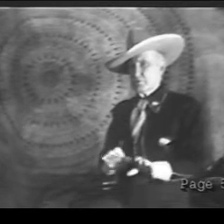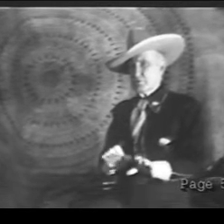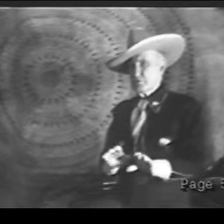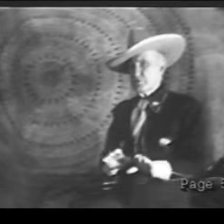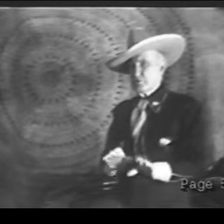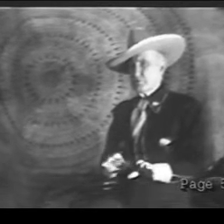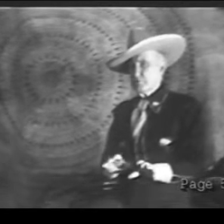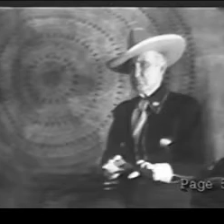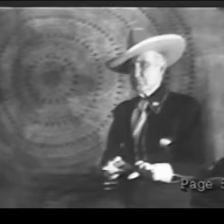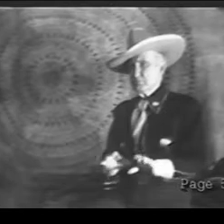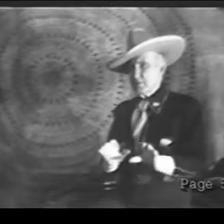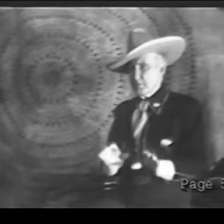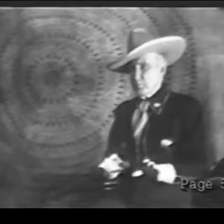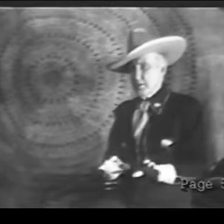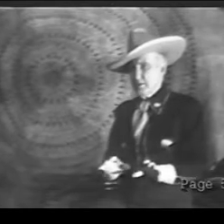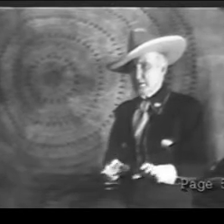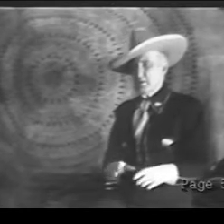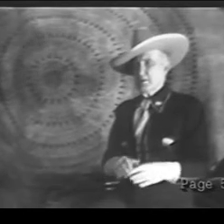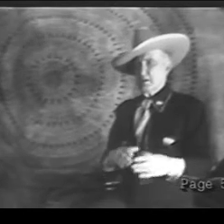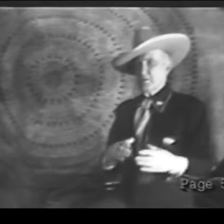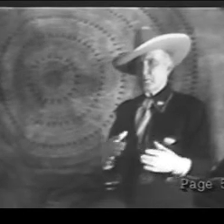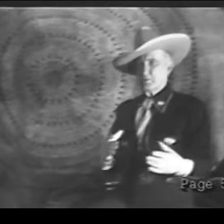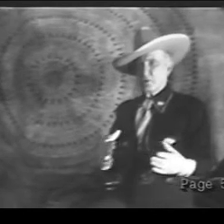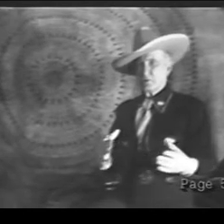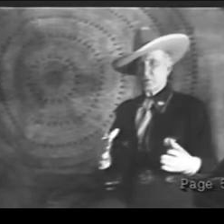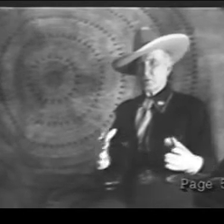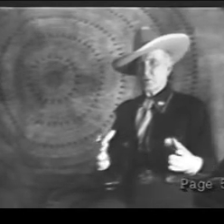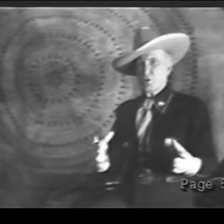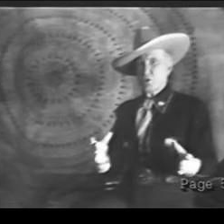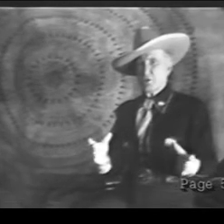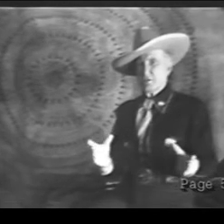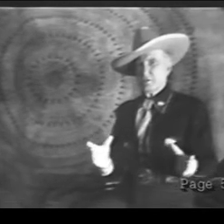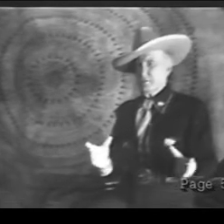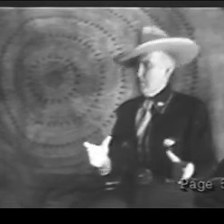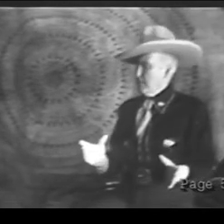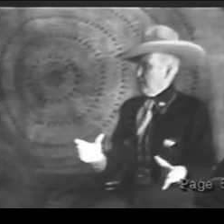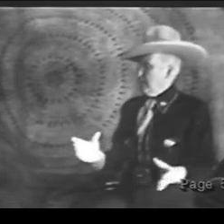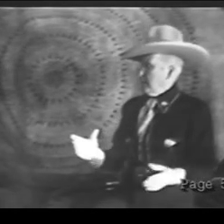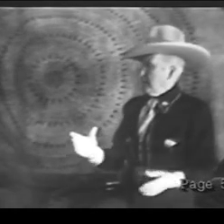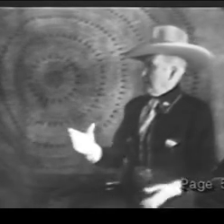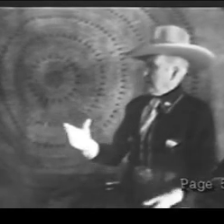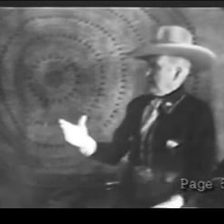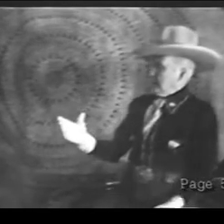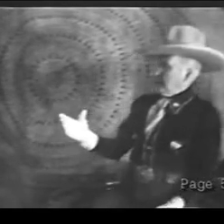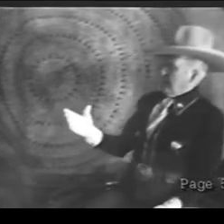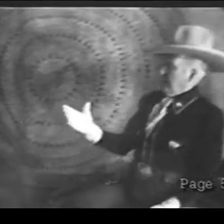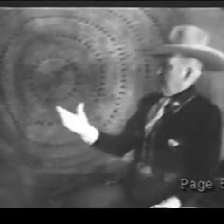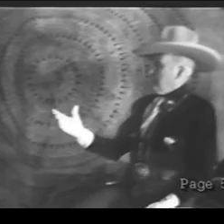no noise from the children. They're kept quiet. Everyone talked slowly. And there was